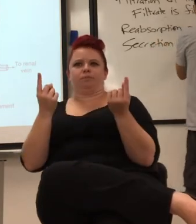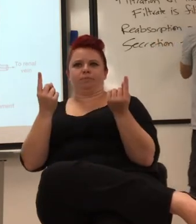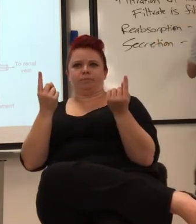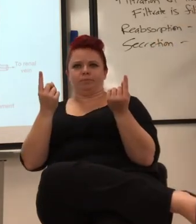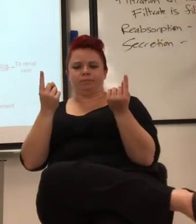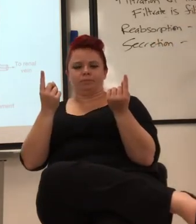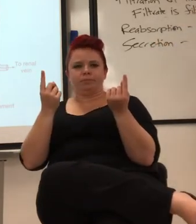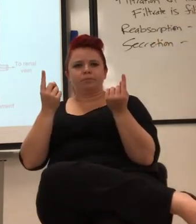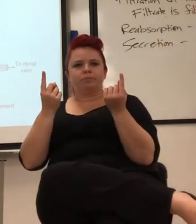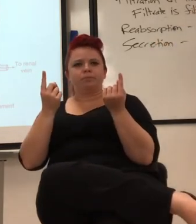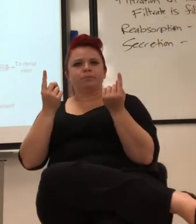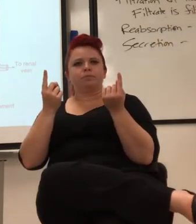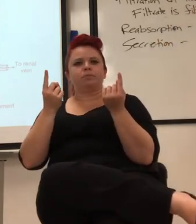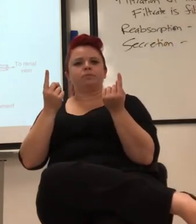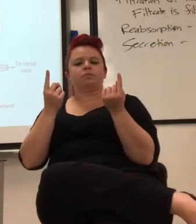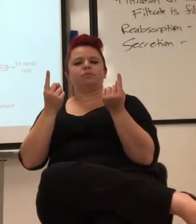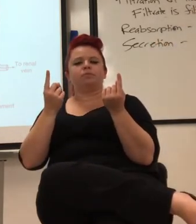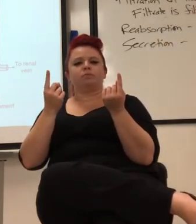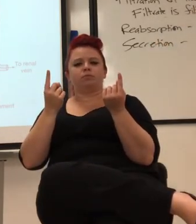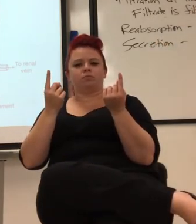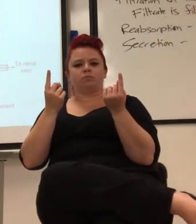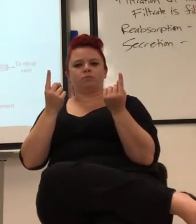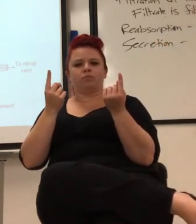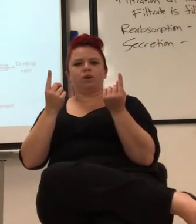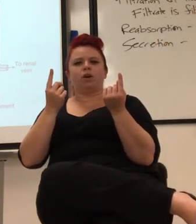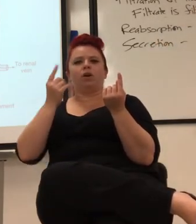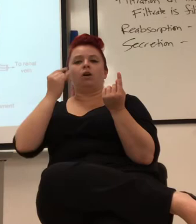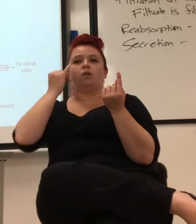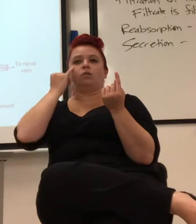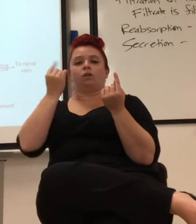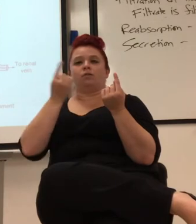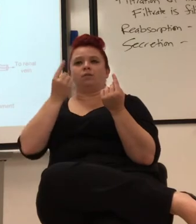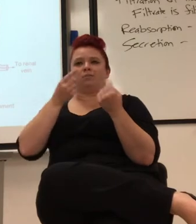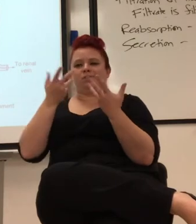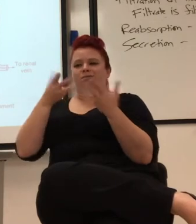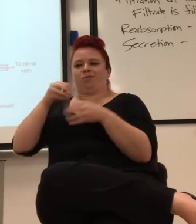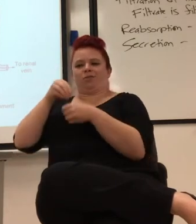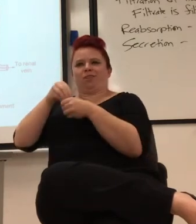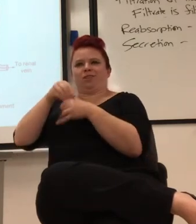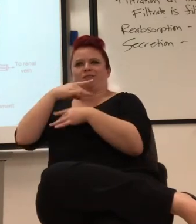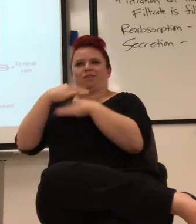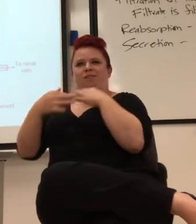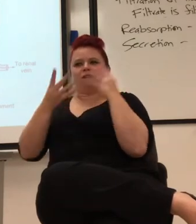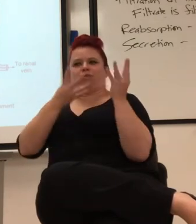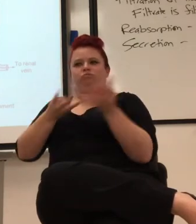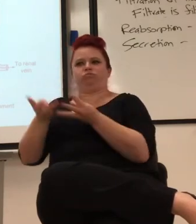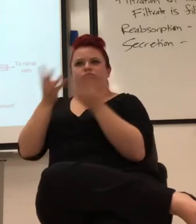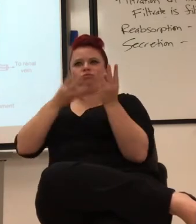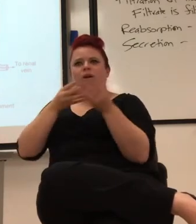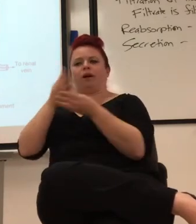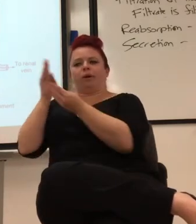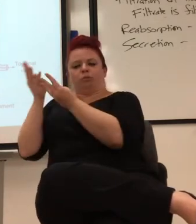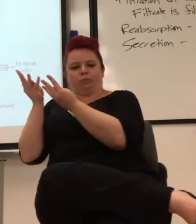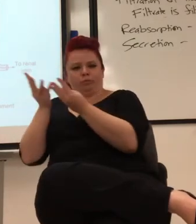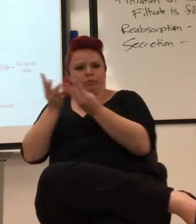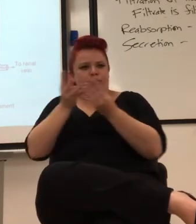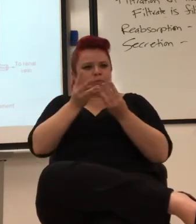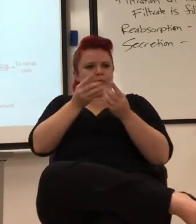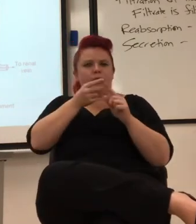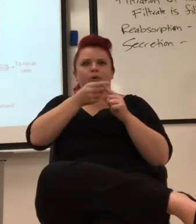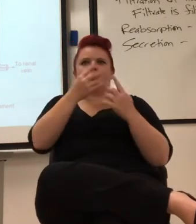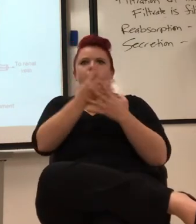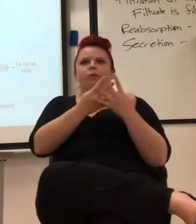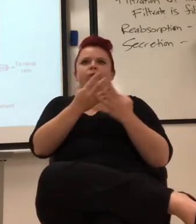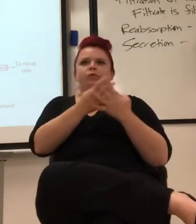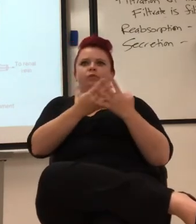Secretion is, well, opposite. So something's in the bloodstream and it's moved into the filtrate.